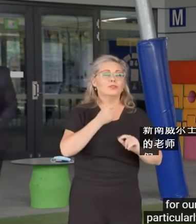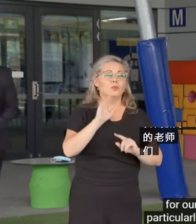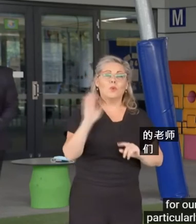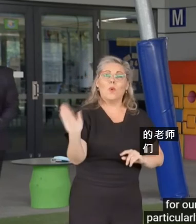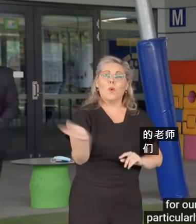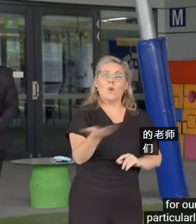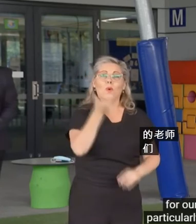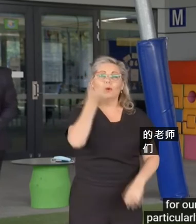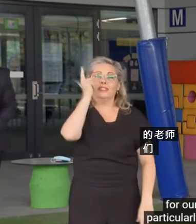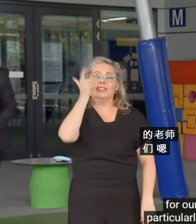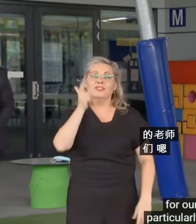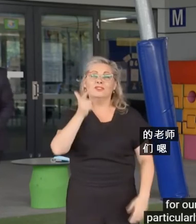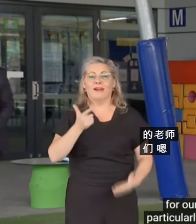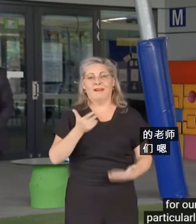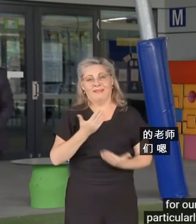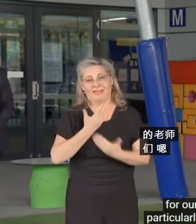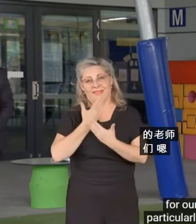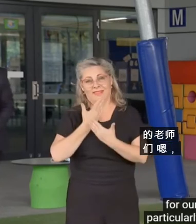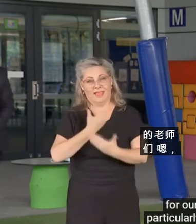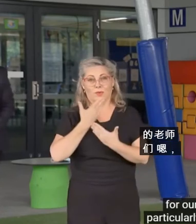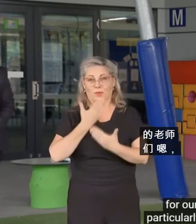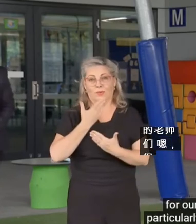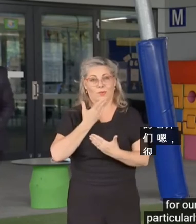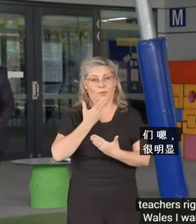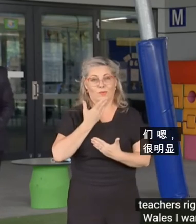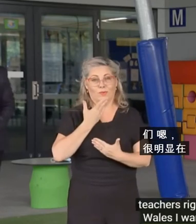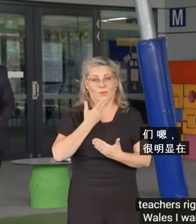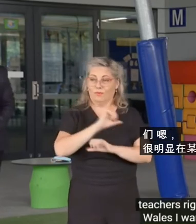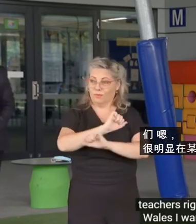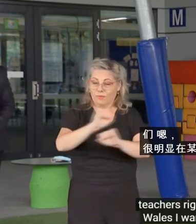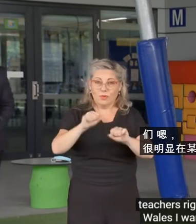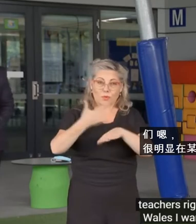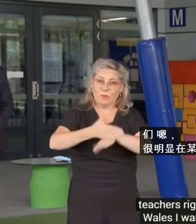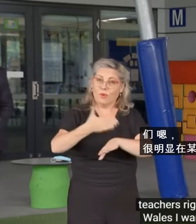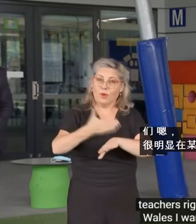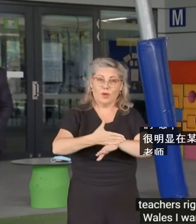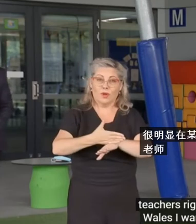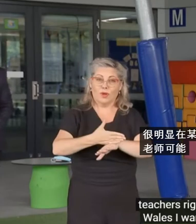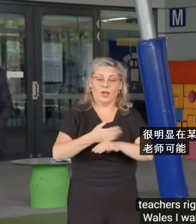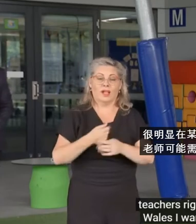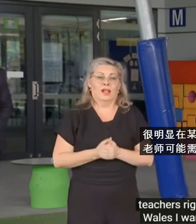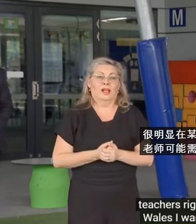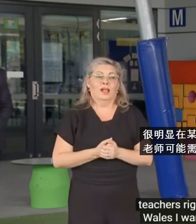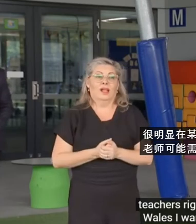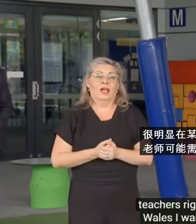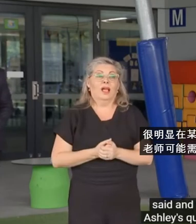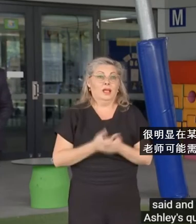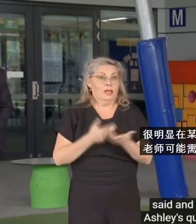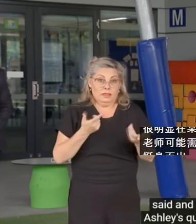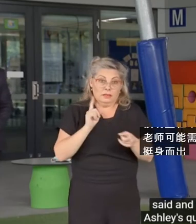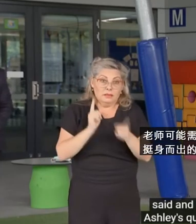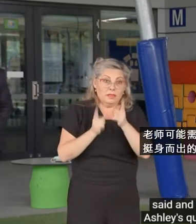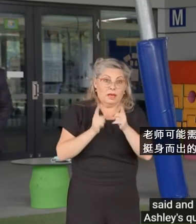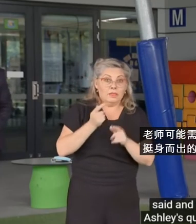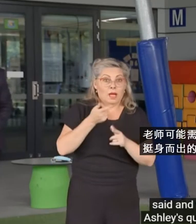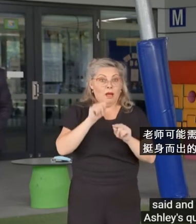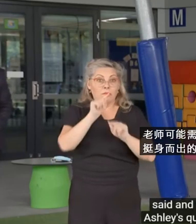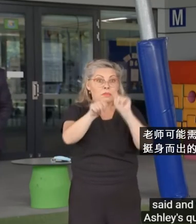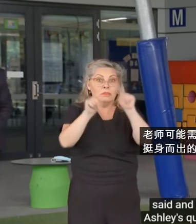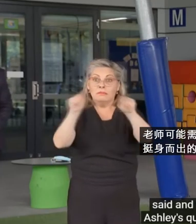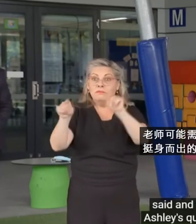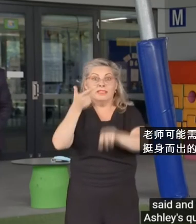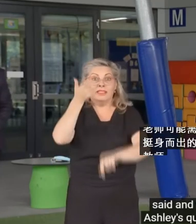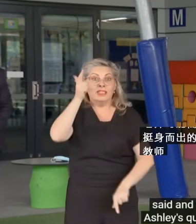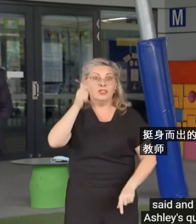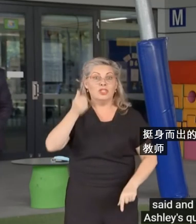and went to Eddie and Ashley's question in relation to, obviously at points in time some teachers may need to isolate, but the volunteers that